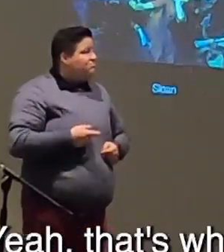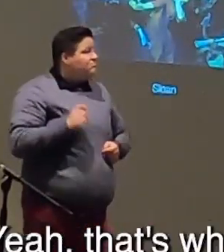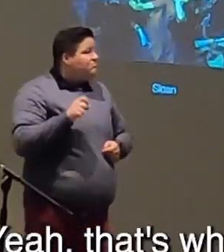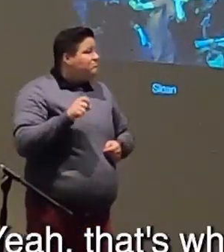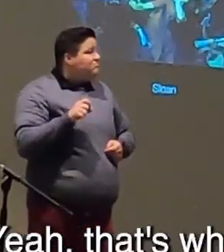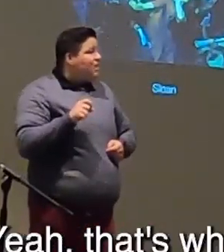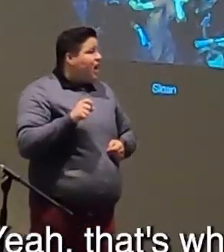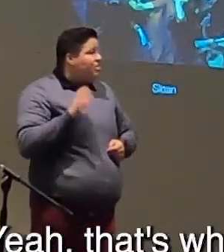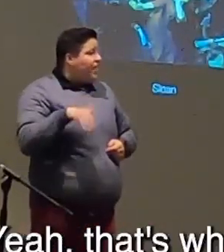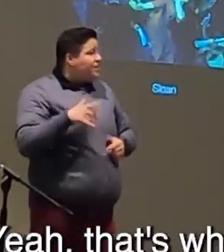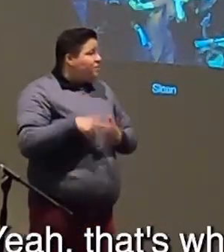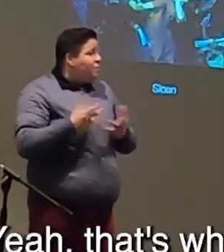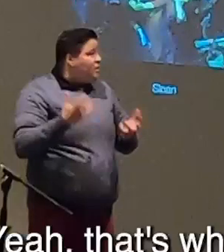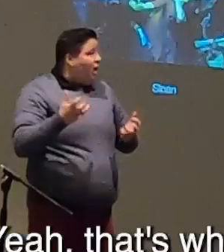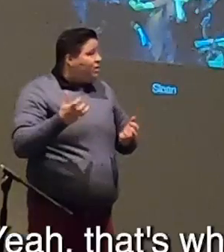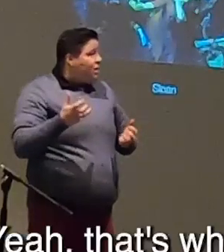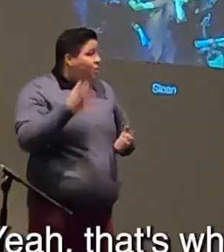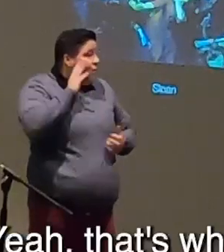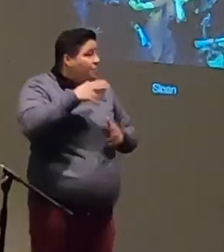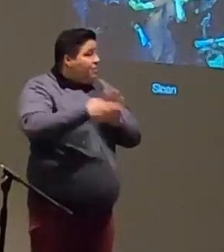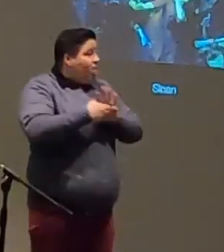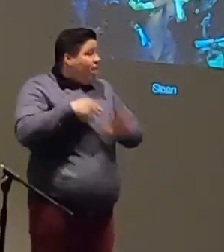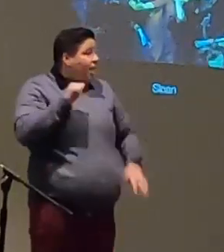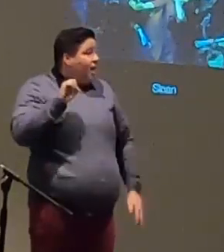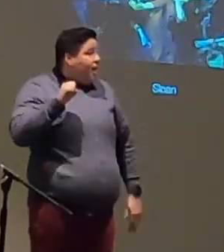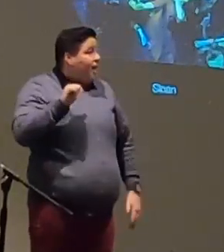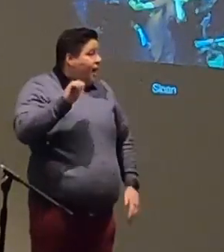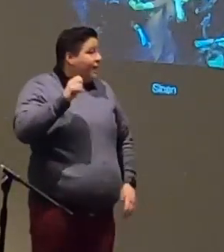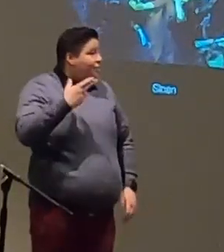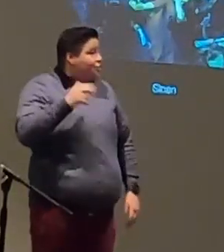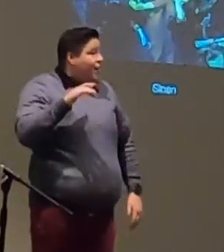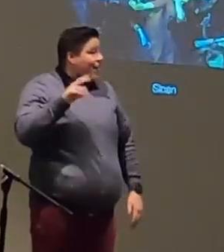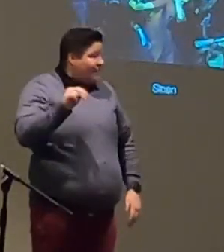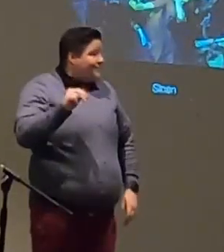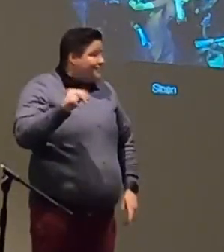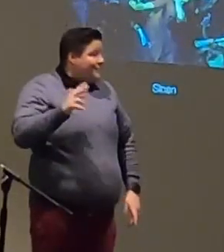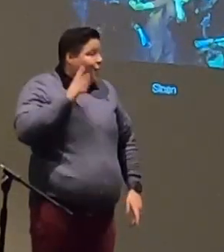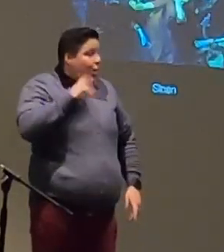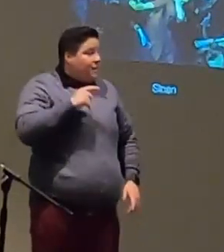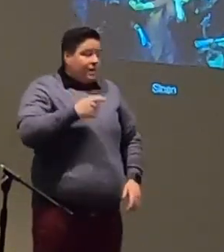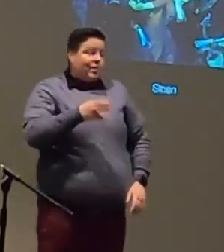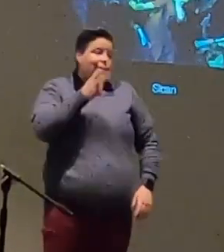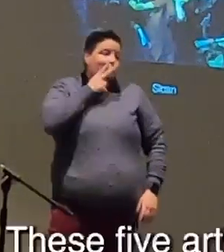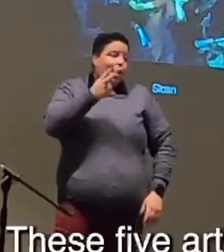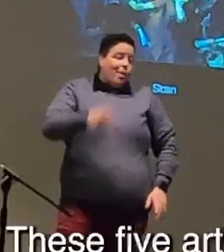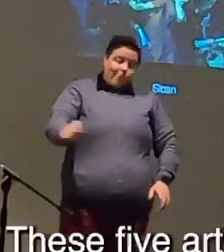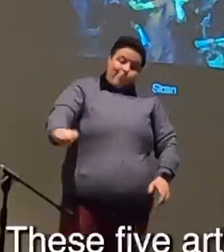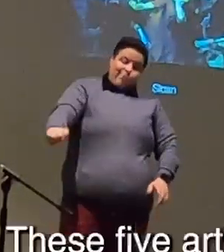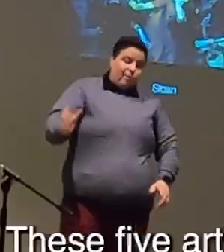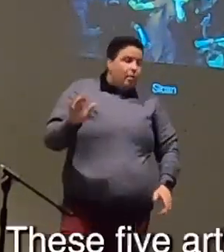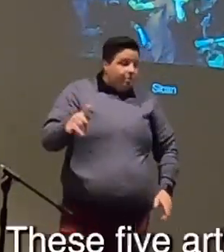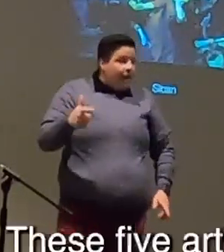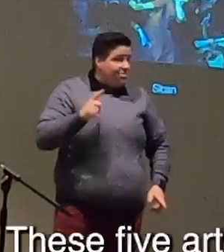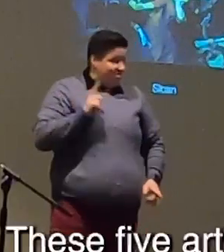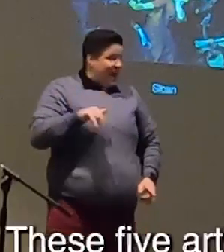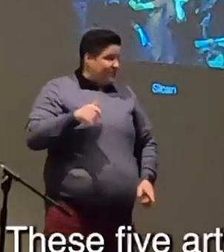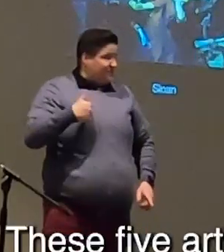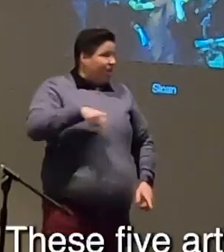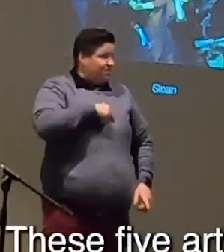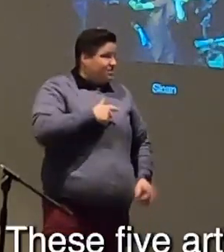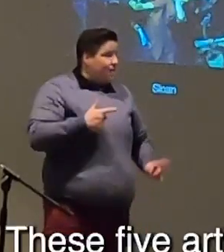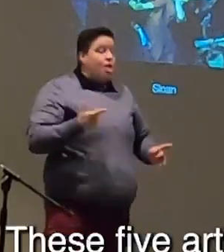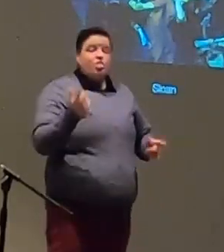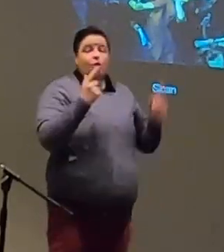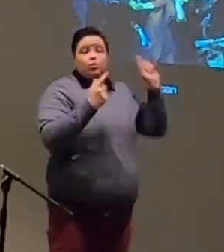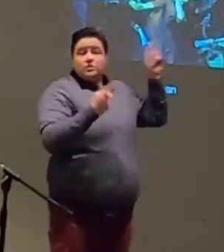depicting, so we're gonna be ashcan. So these these 5 artists in particular